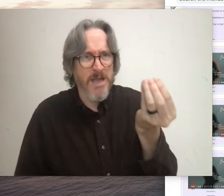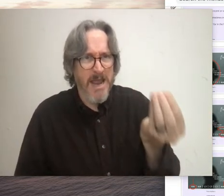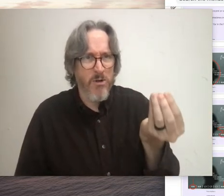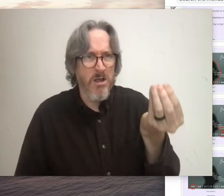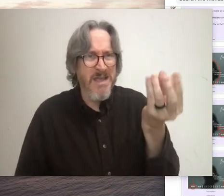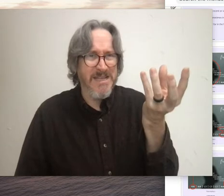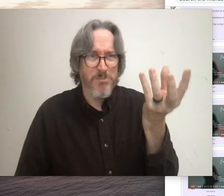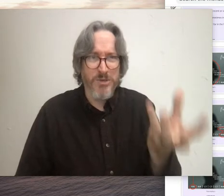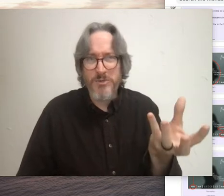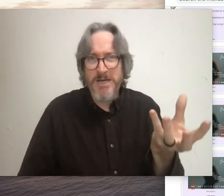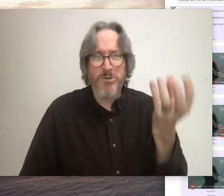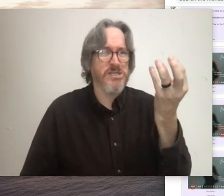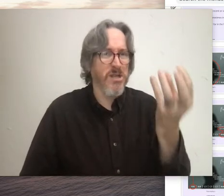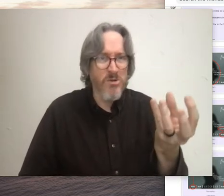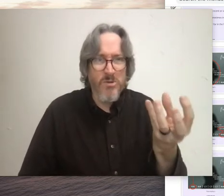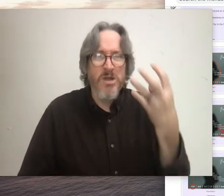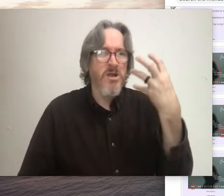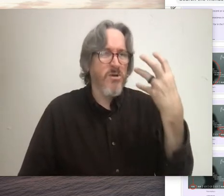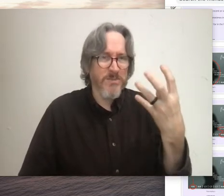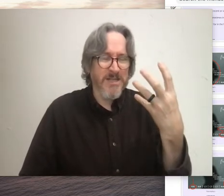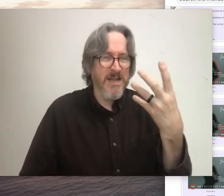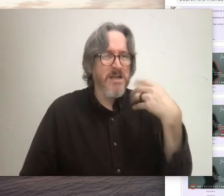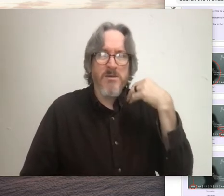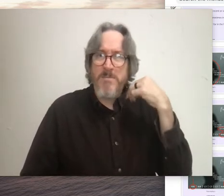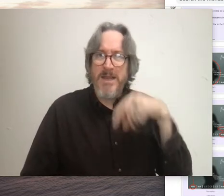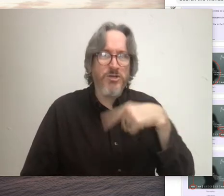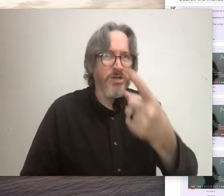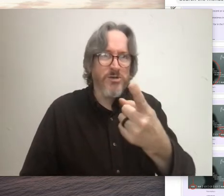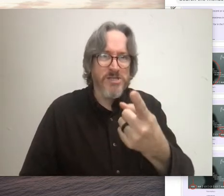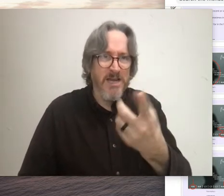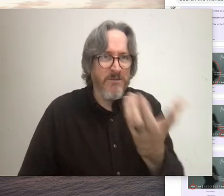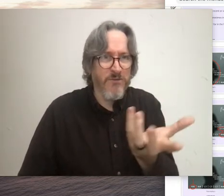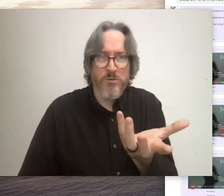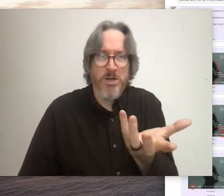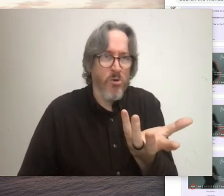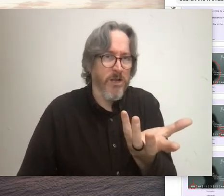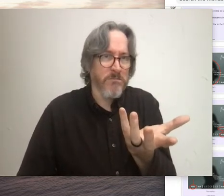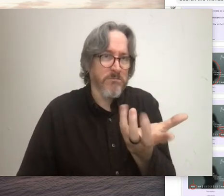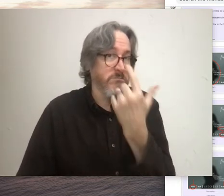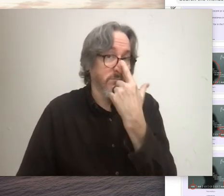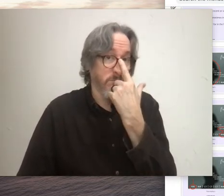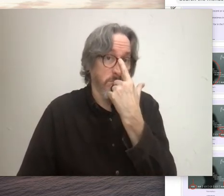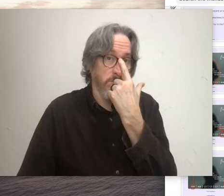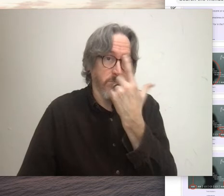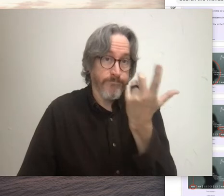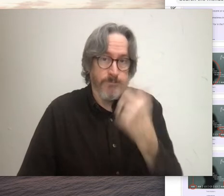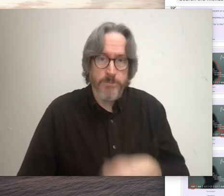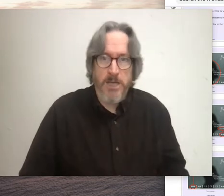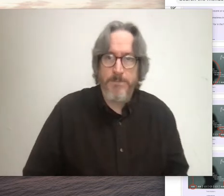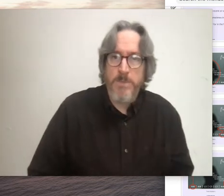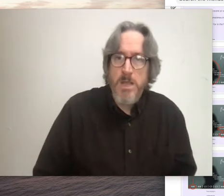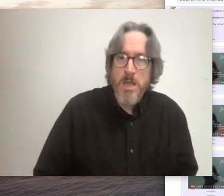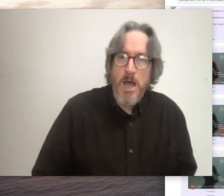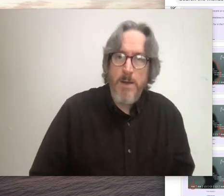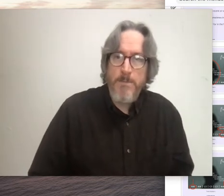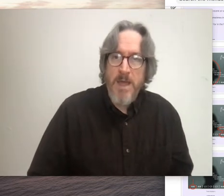video camera is blurry or slow or something like that, make sure you're signing for your recording.